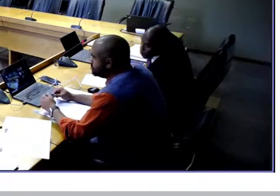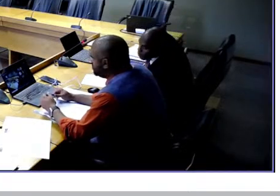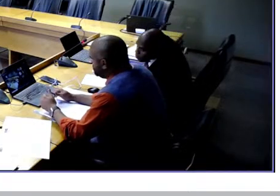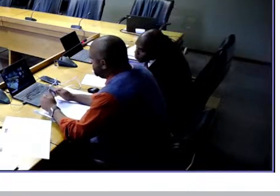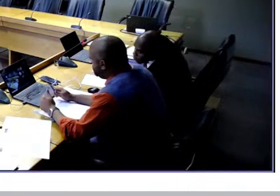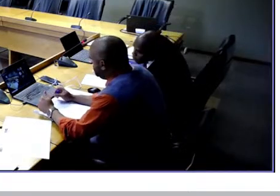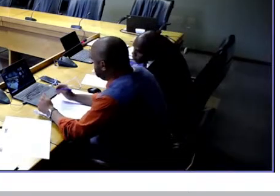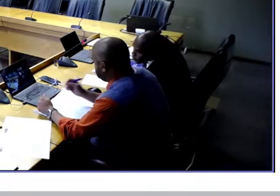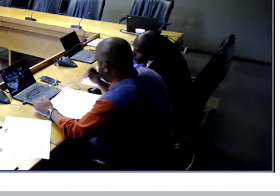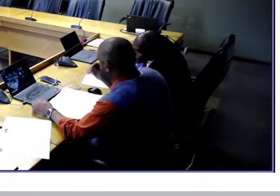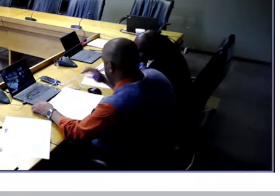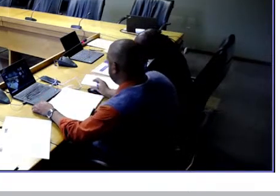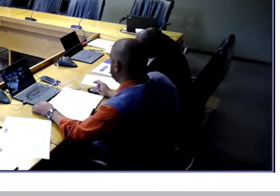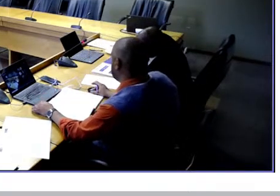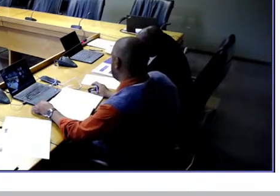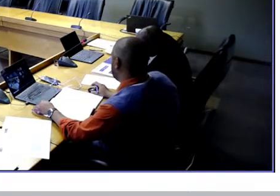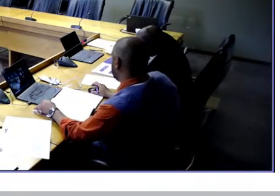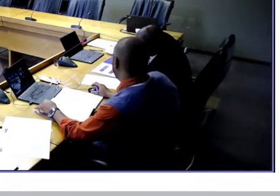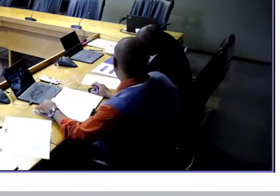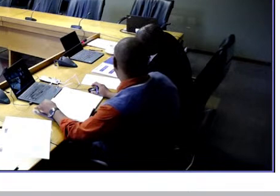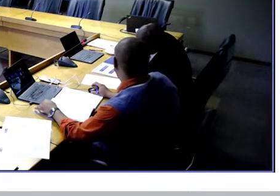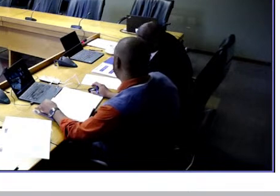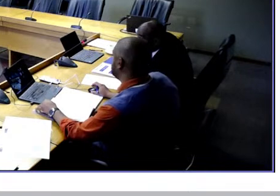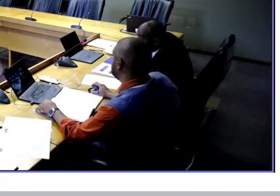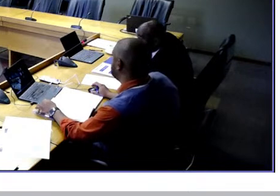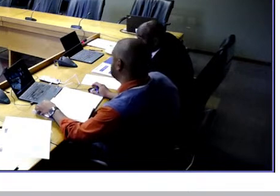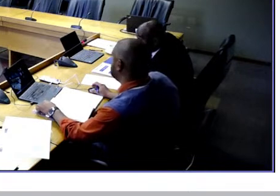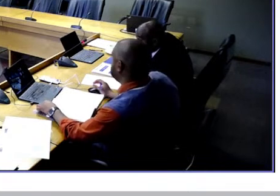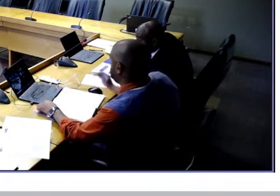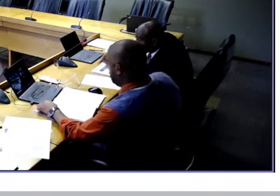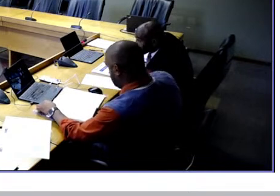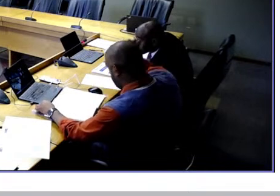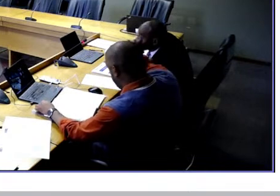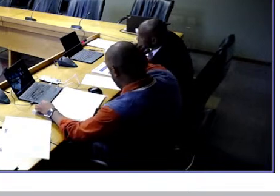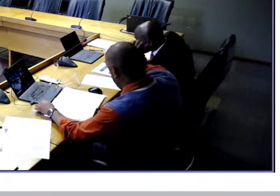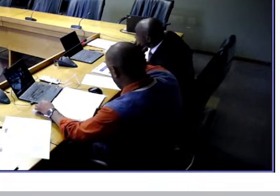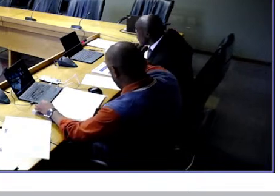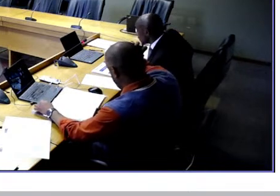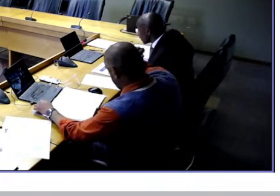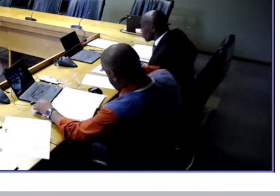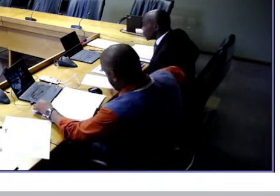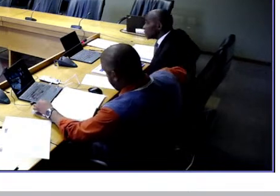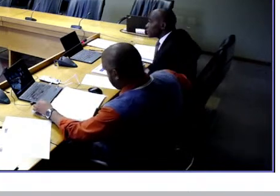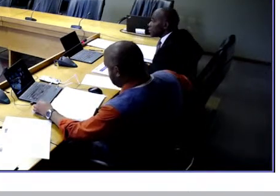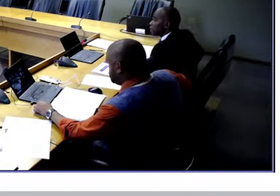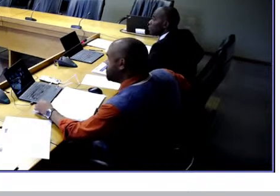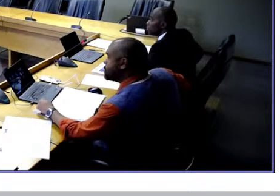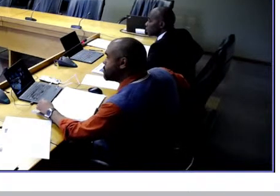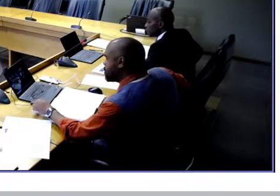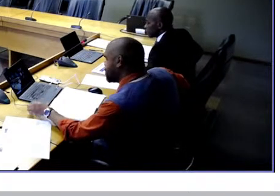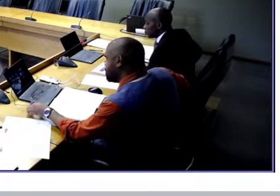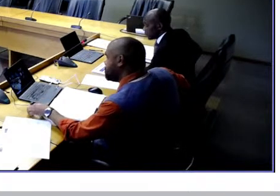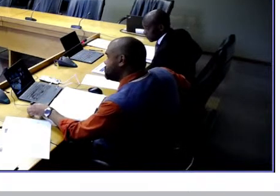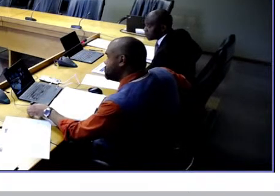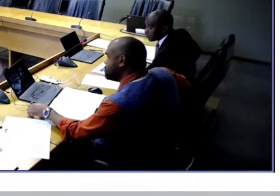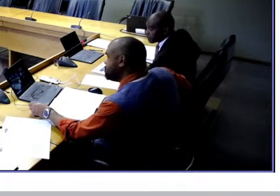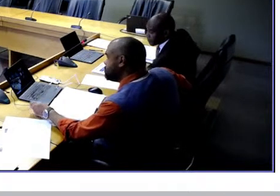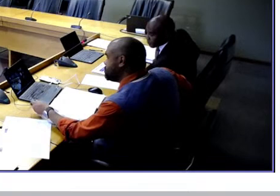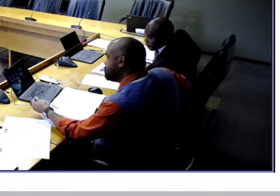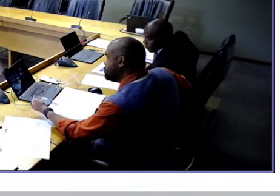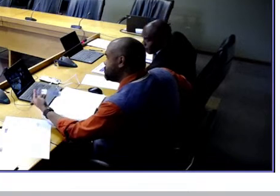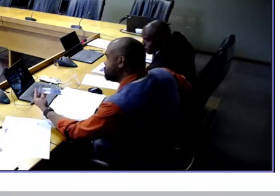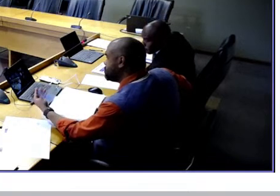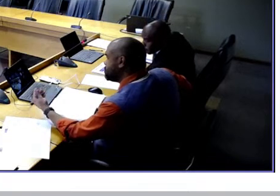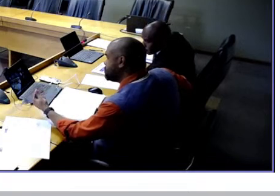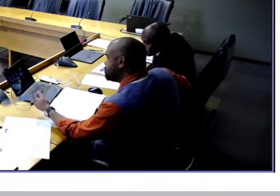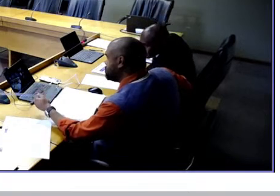Chair. Well, the normal one of obviously recognizing the unqualified and no finding. But